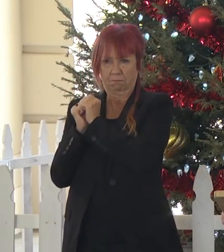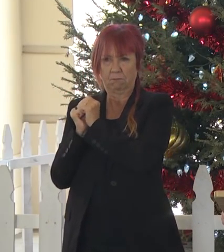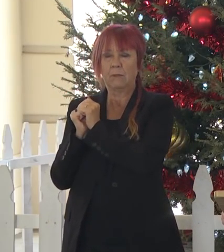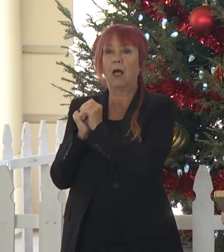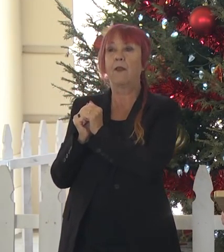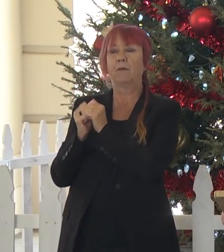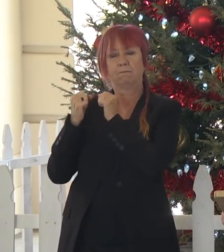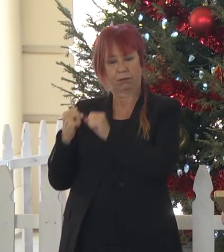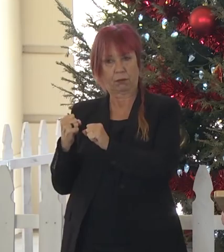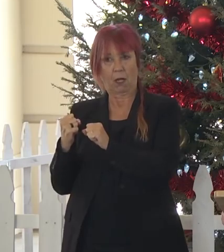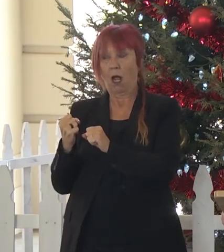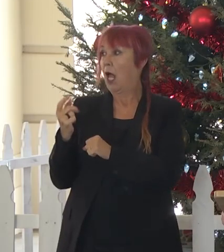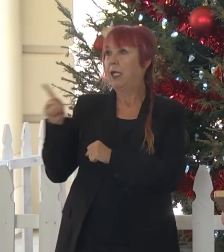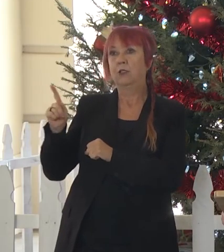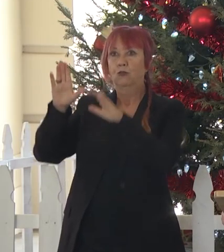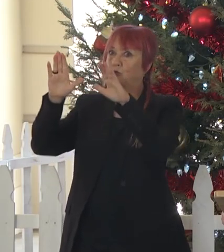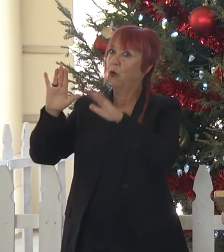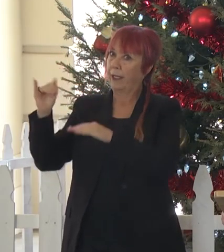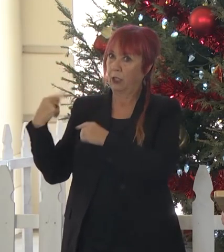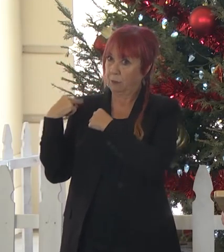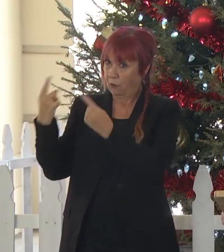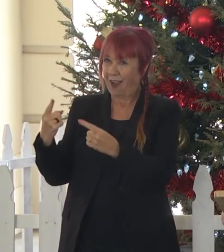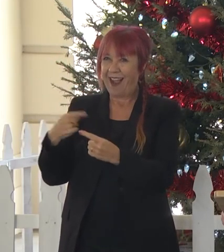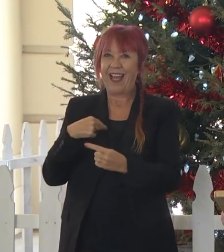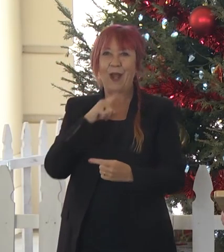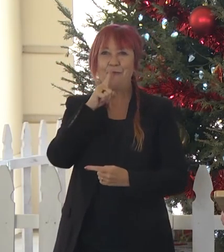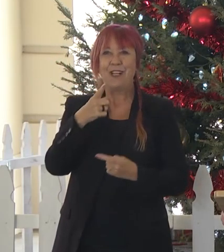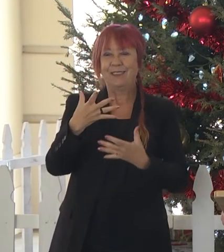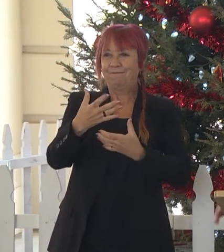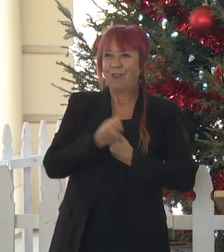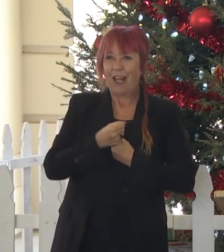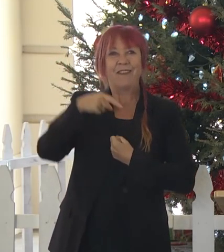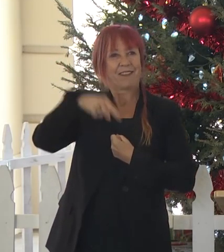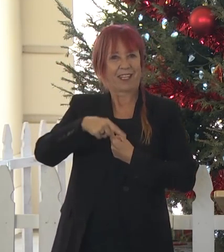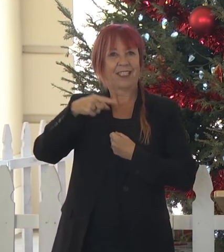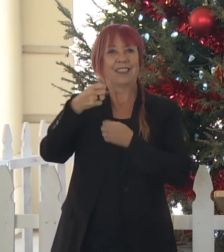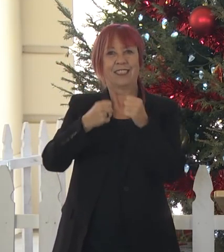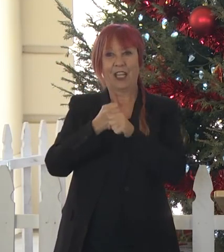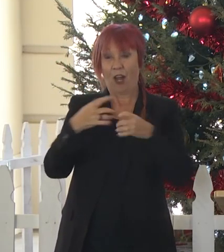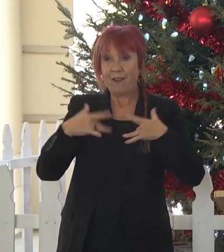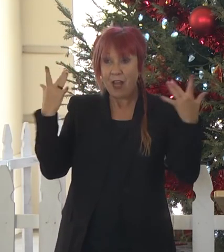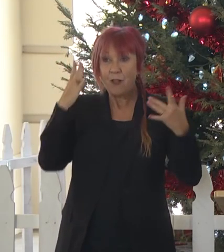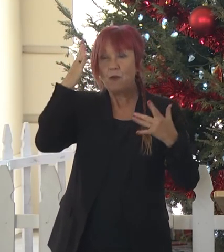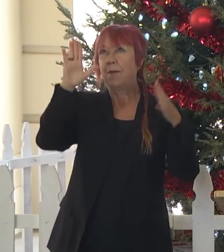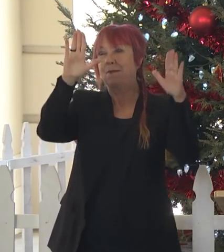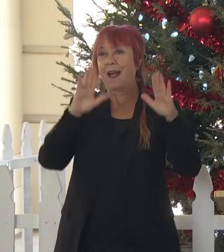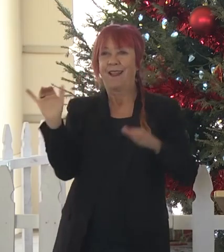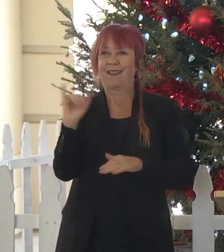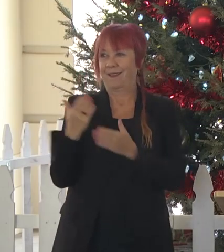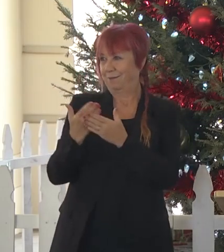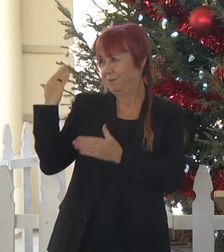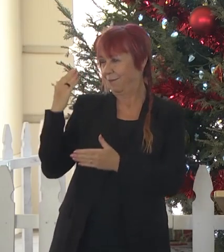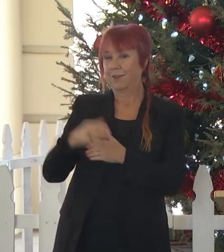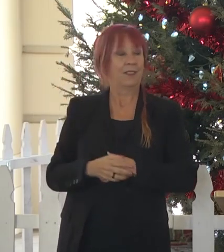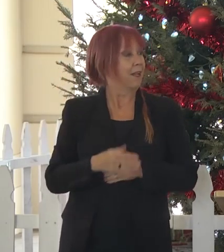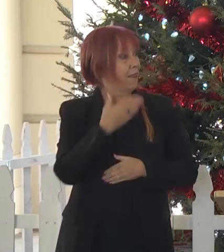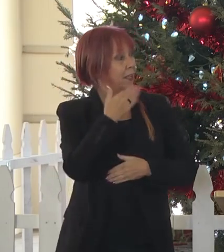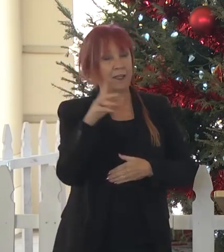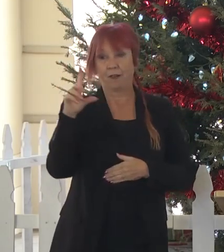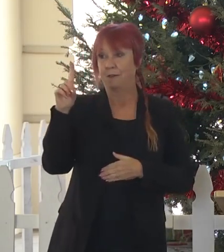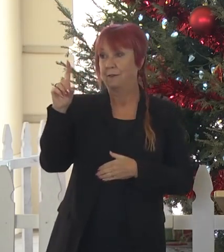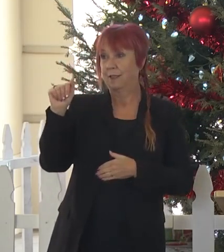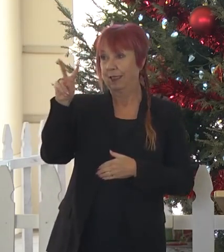so far, and I have every confidence that this year's events will be as spectacular as years past. Thank you. David?